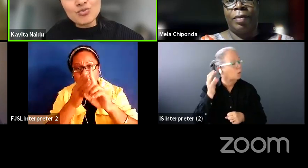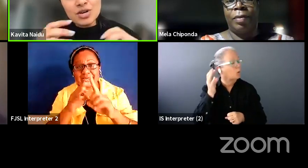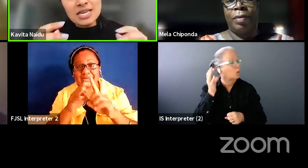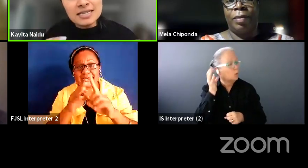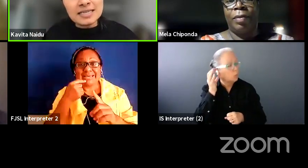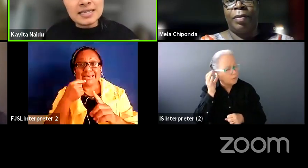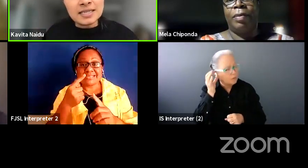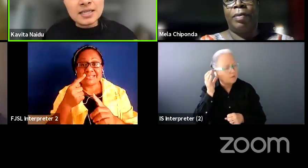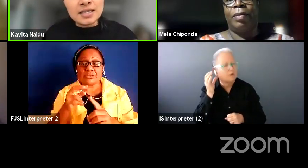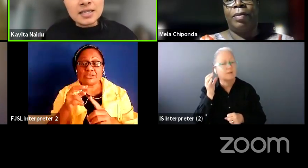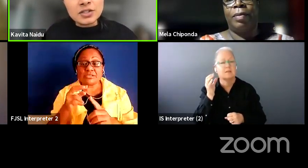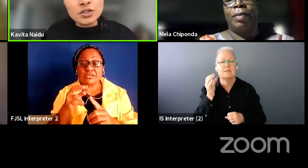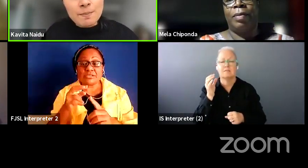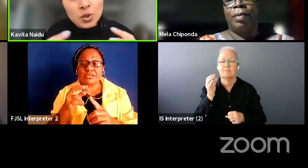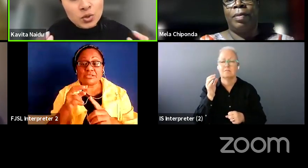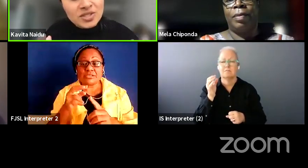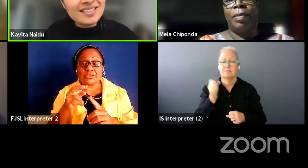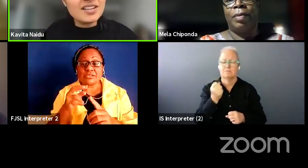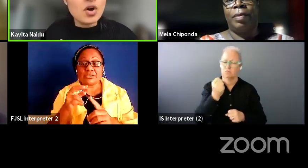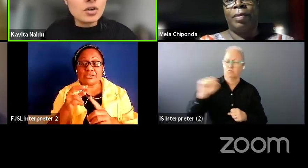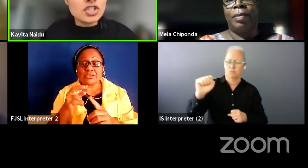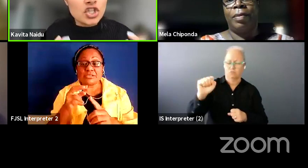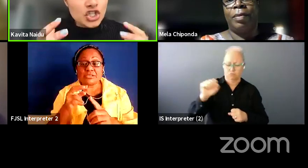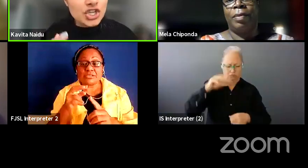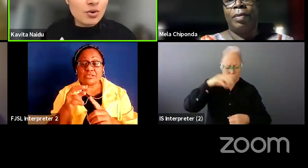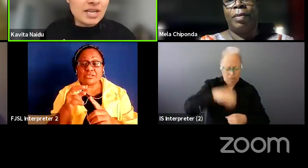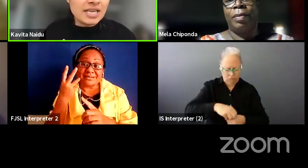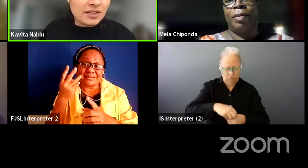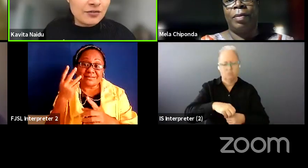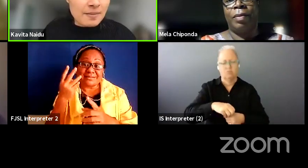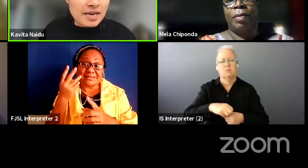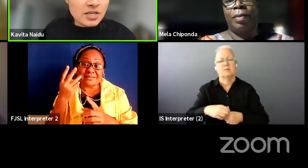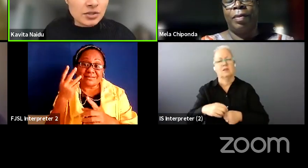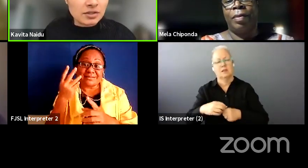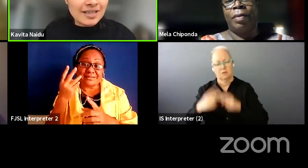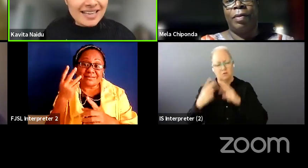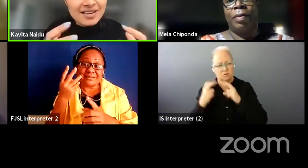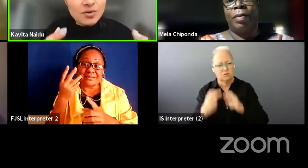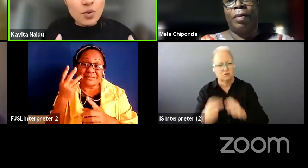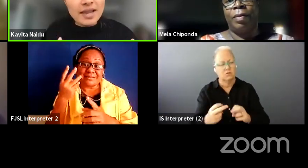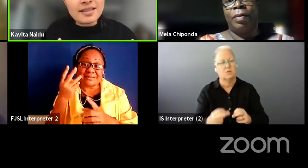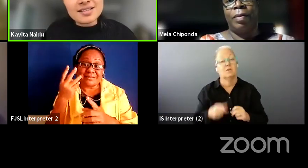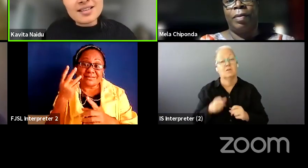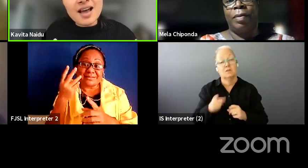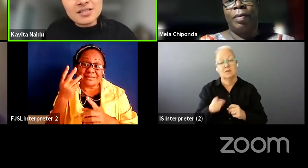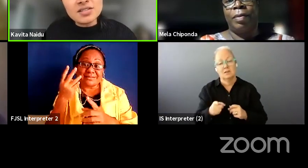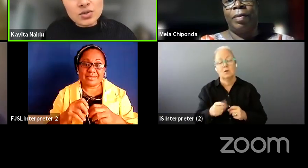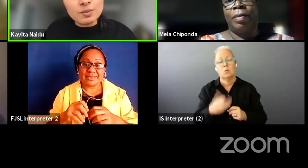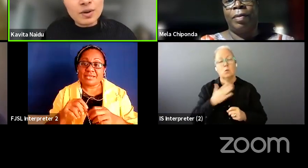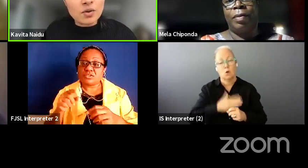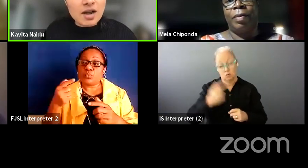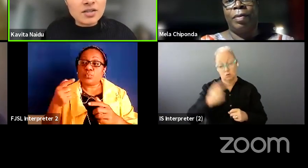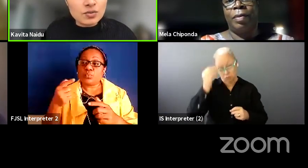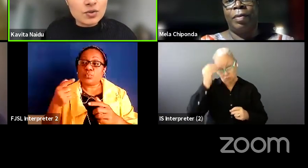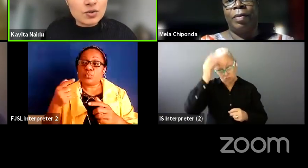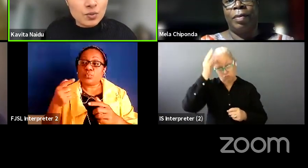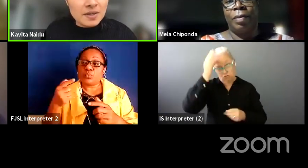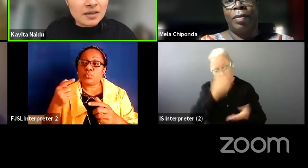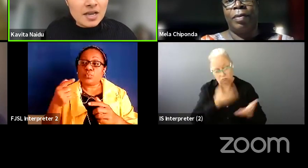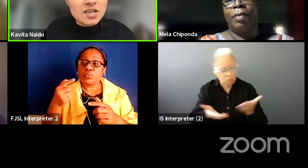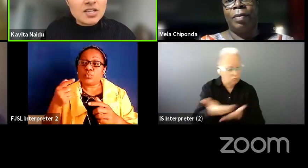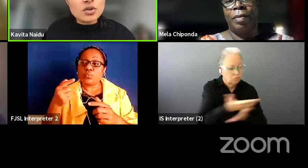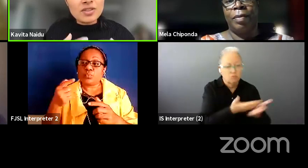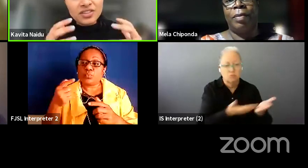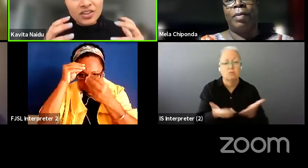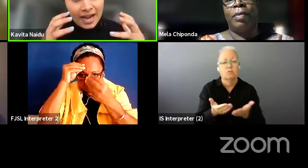is really, you know, building the knowledge, sharing information in a way that is understood by grassroots